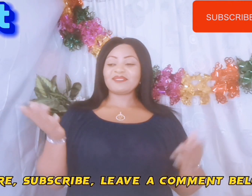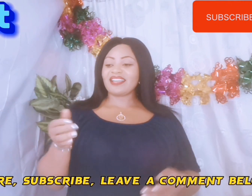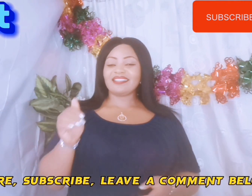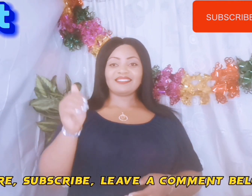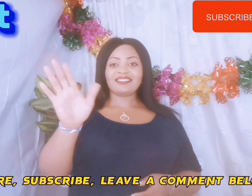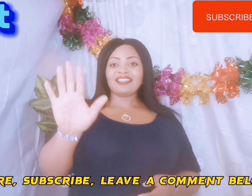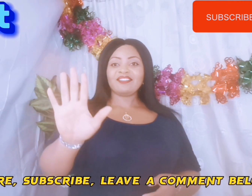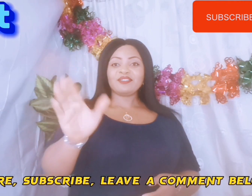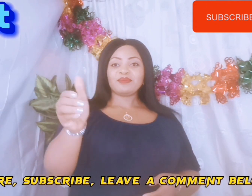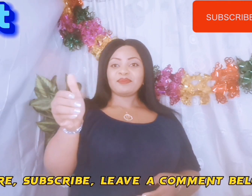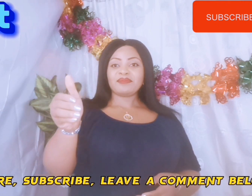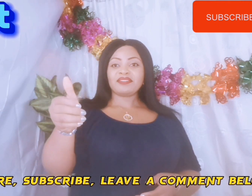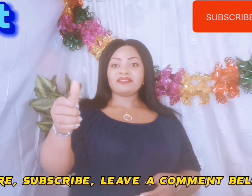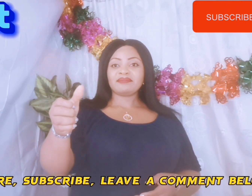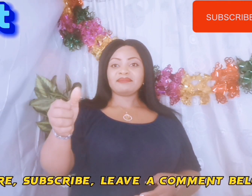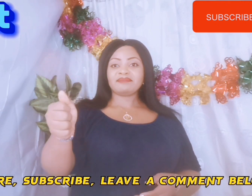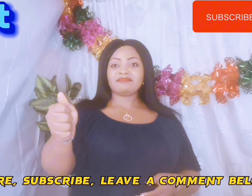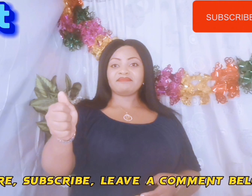Okay. Yes.